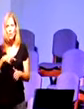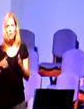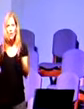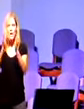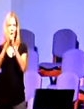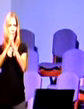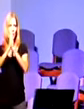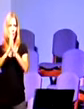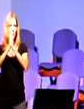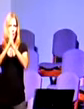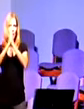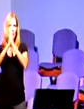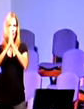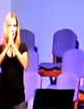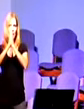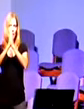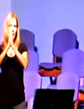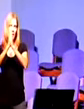Savior, I